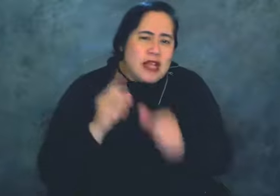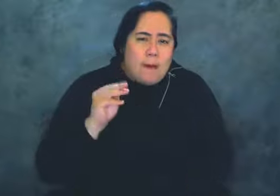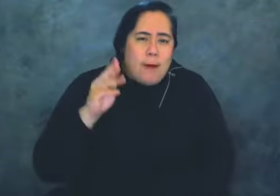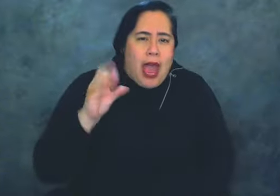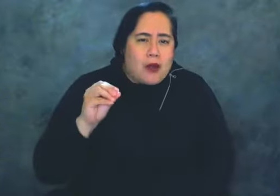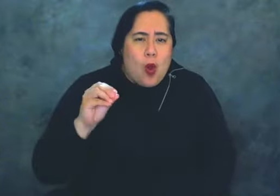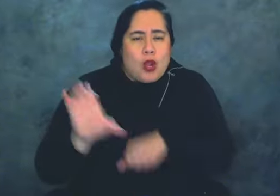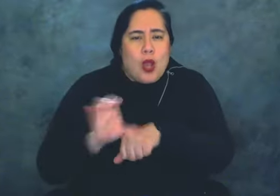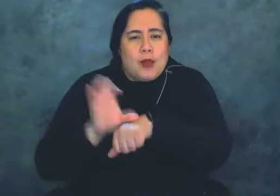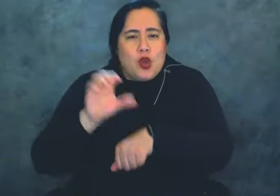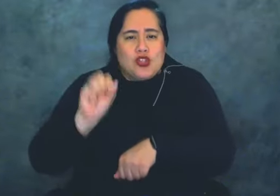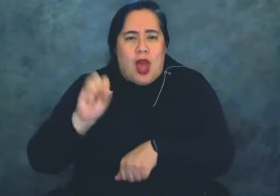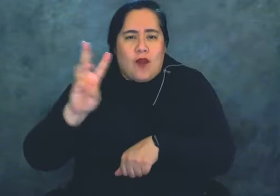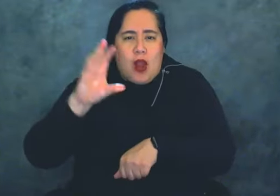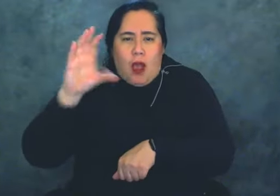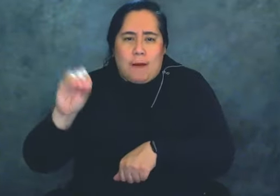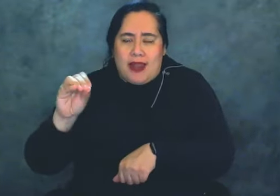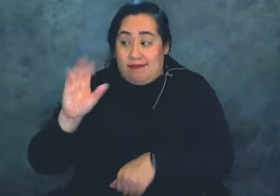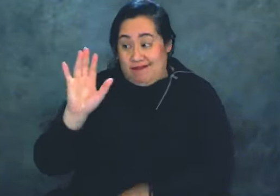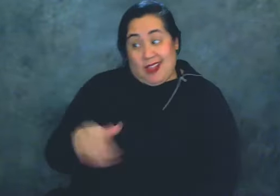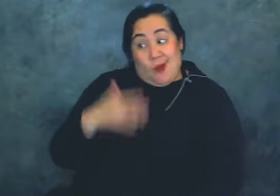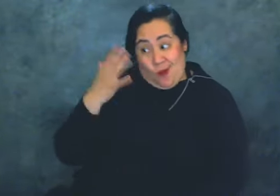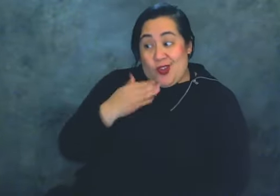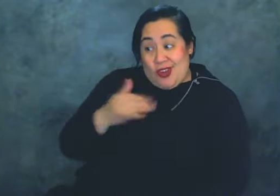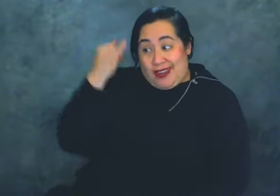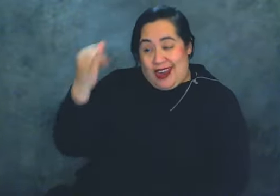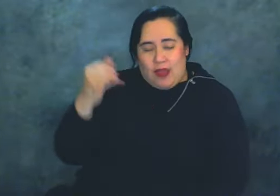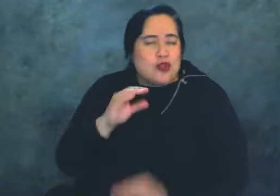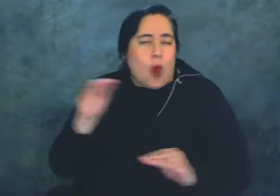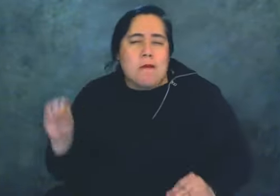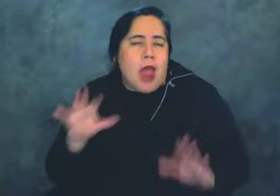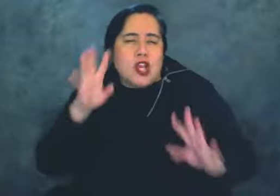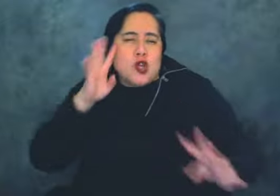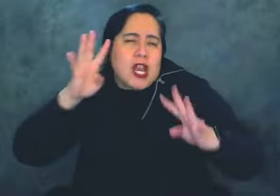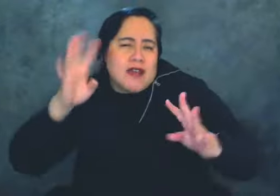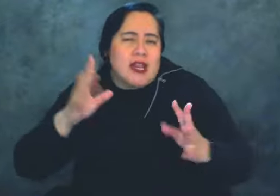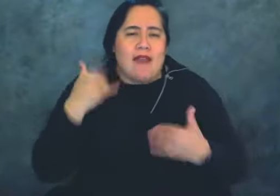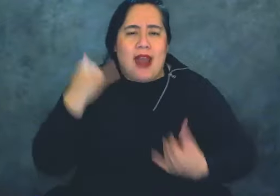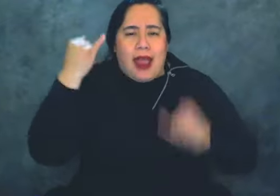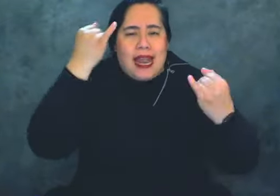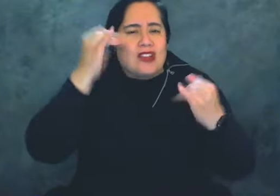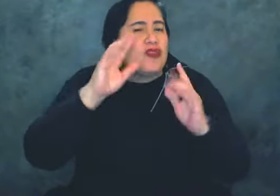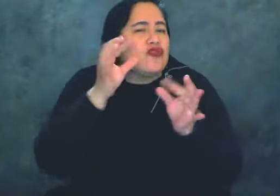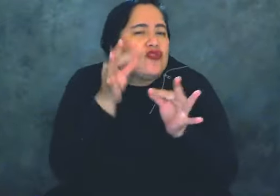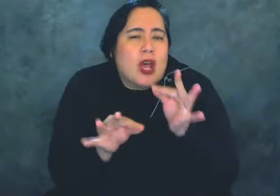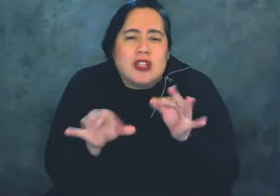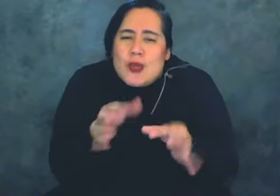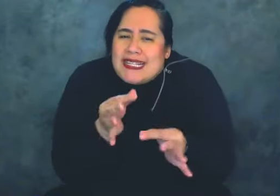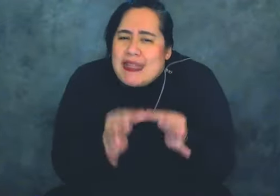company. I'd say it was a pretty good idea. And there's no magic to creativity and coming up with ideas. It's just doing some very simple things. And I